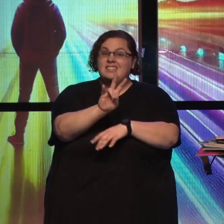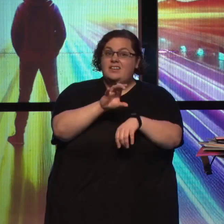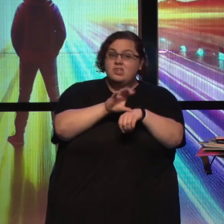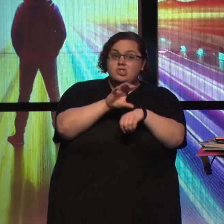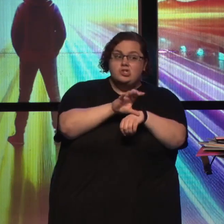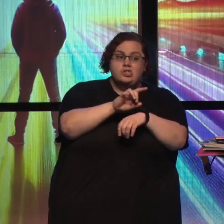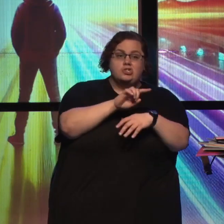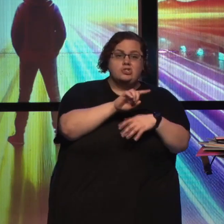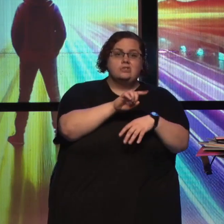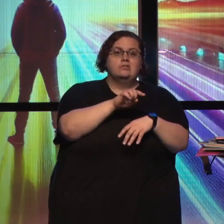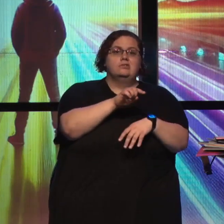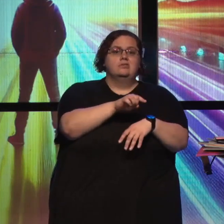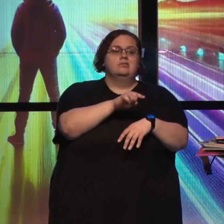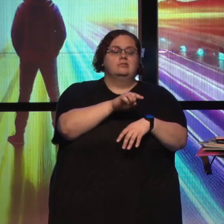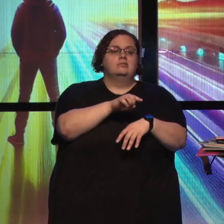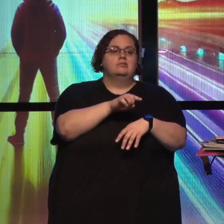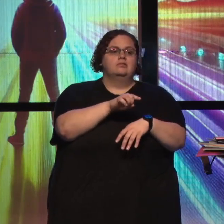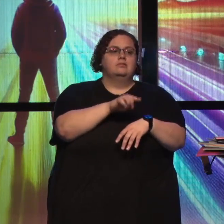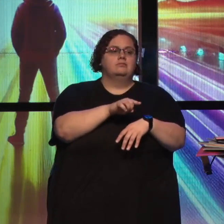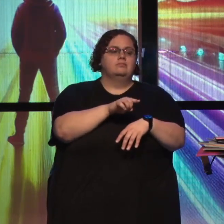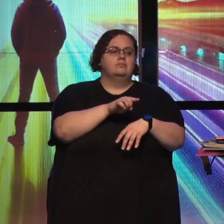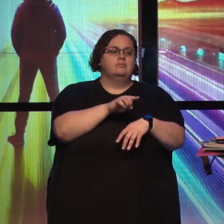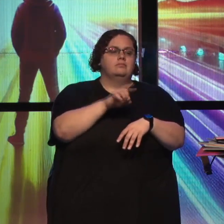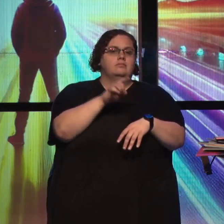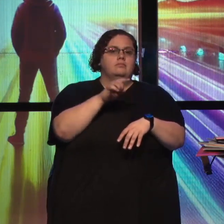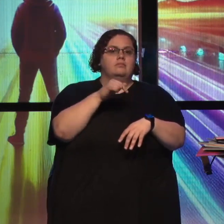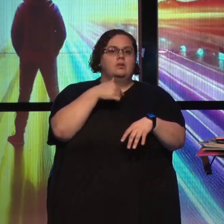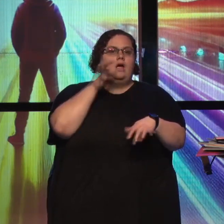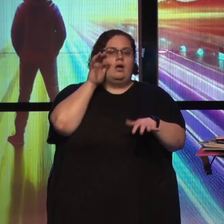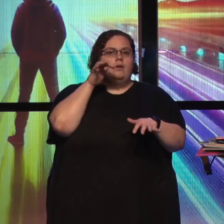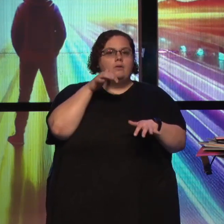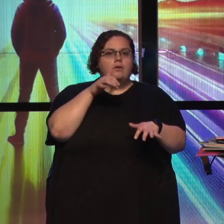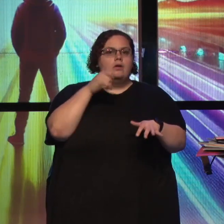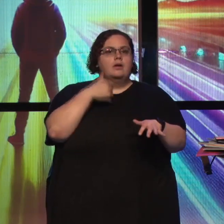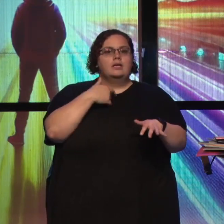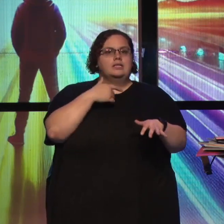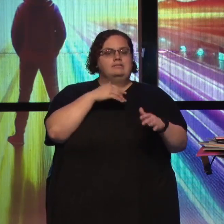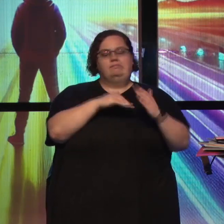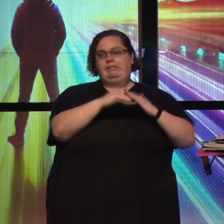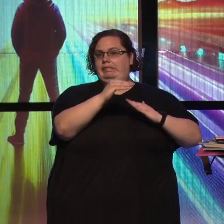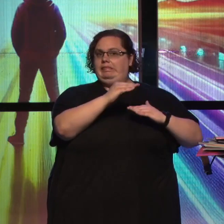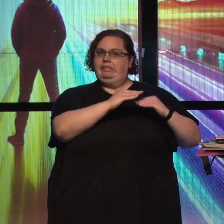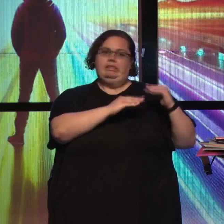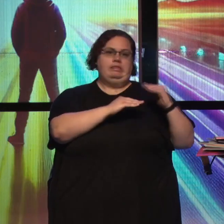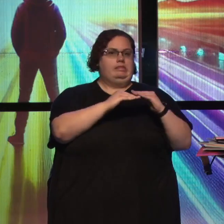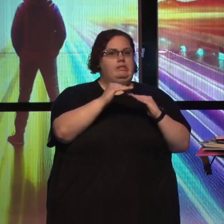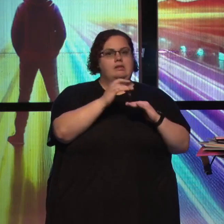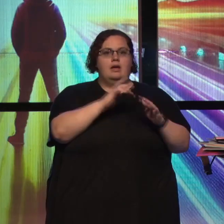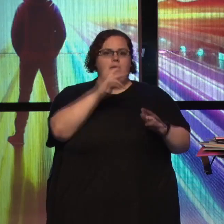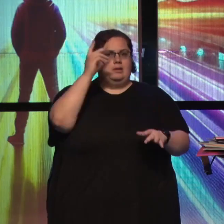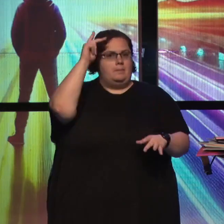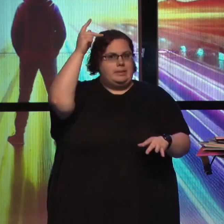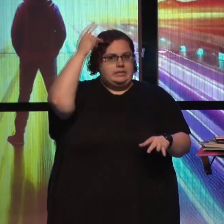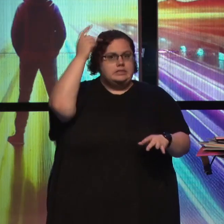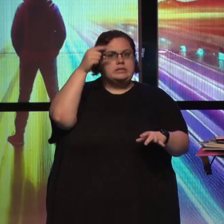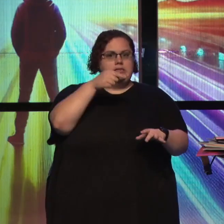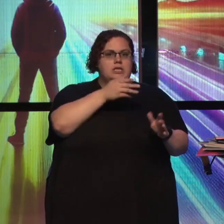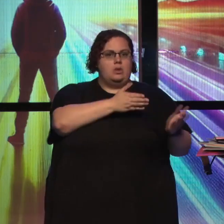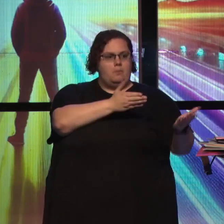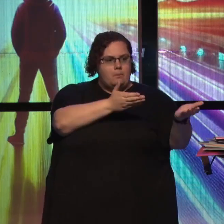that this was being read in, they would have got it completely because they were completely uncomfortable with the politics that they were